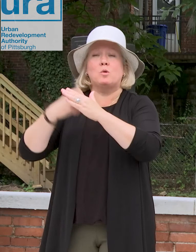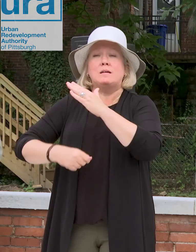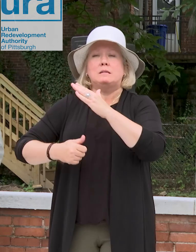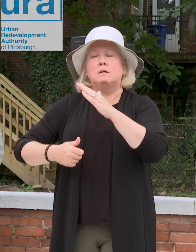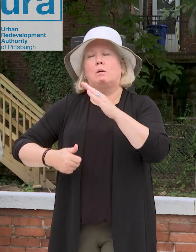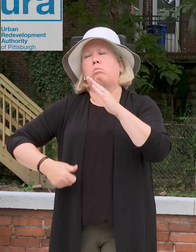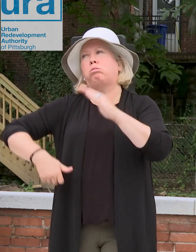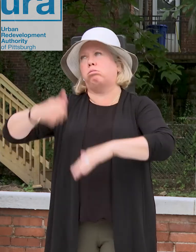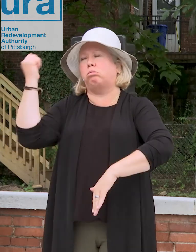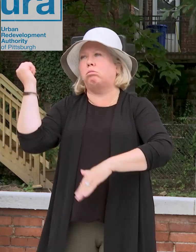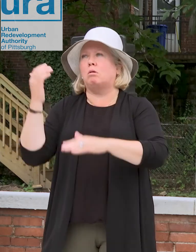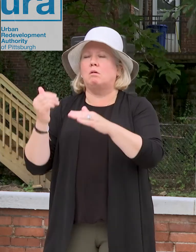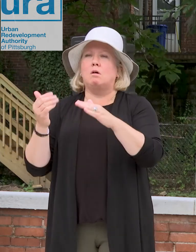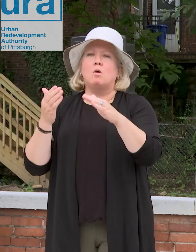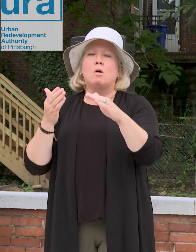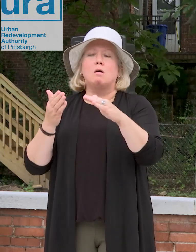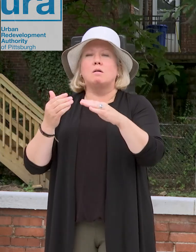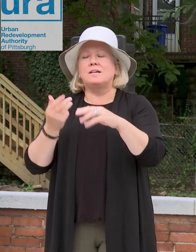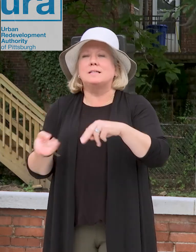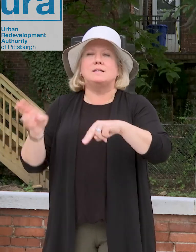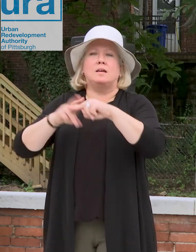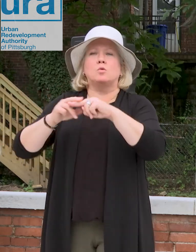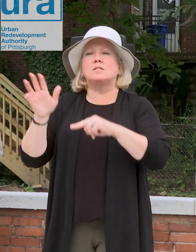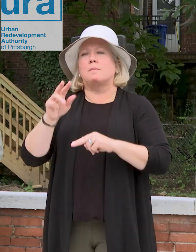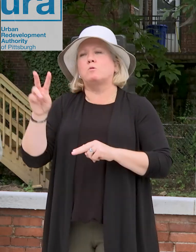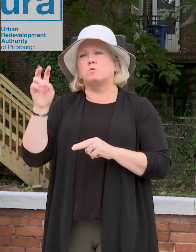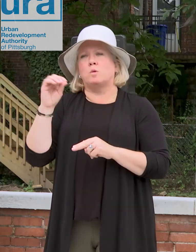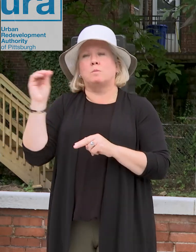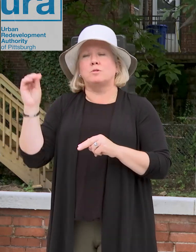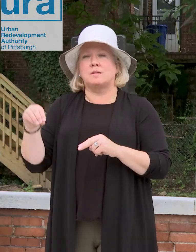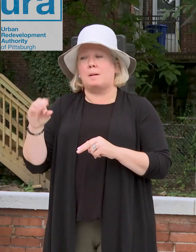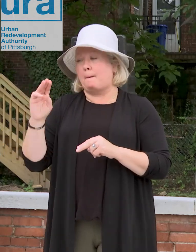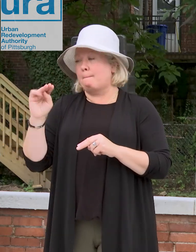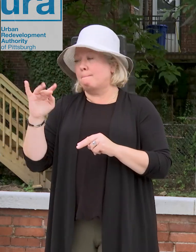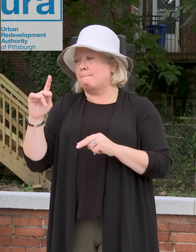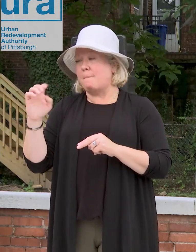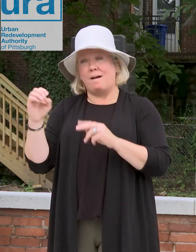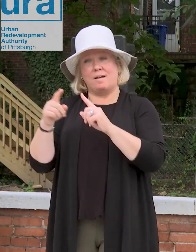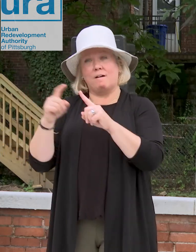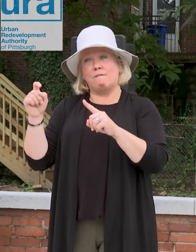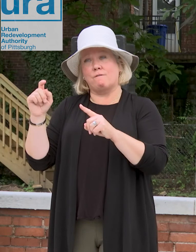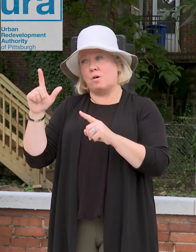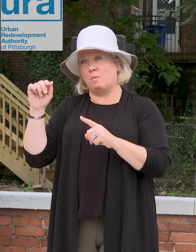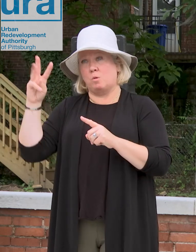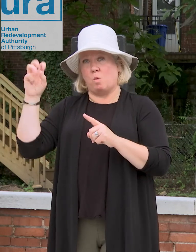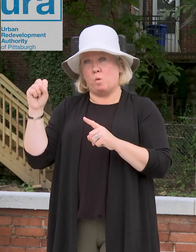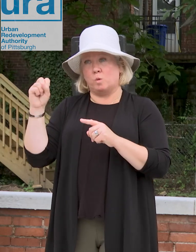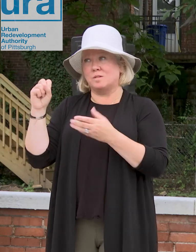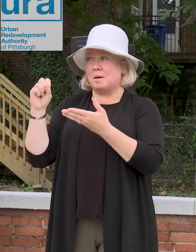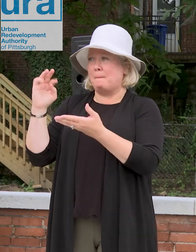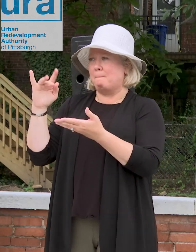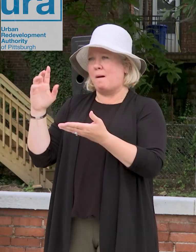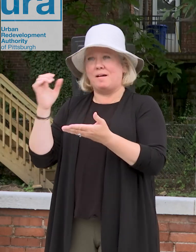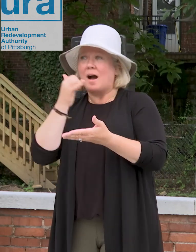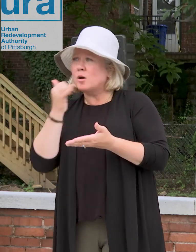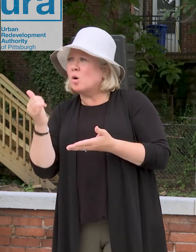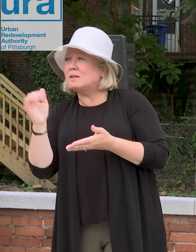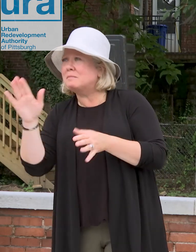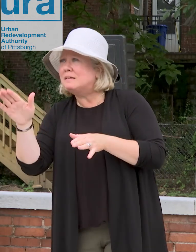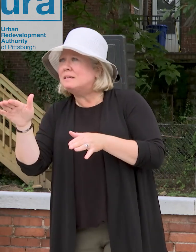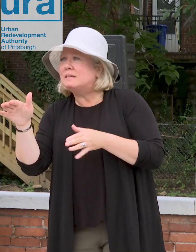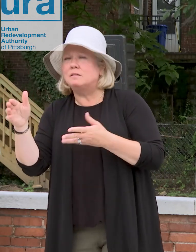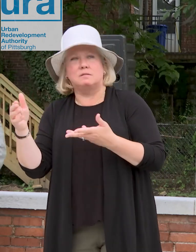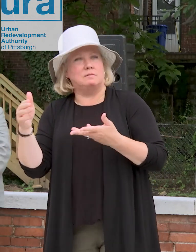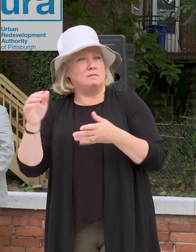want to acknowledge Mike Winter and his team from Lowe's. Whenever I call Mike and ask Mike for something, Mike finds a way to deliver it.